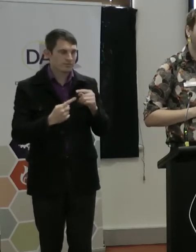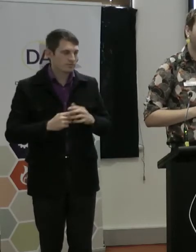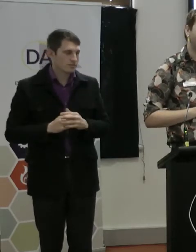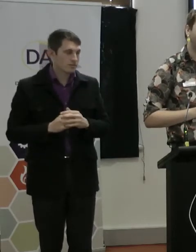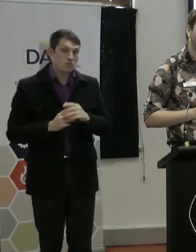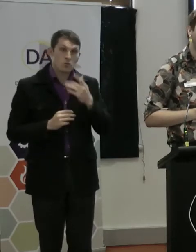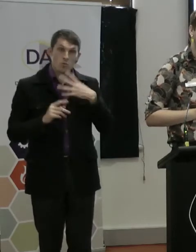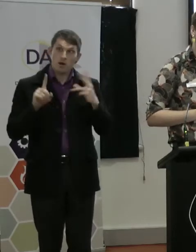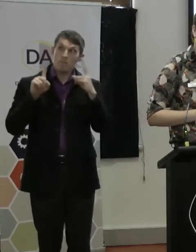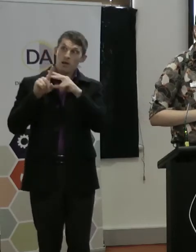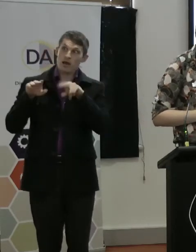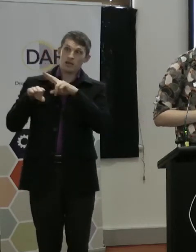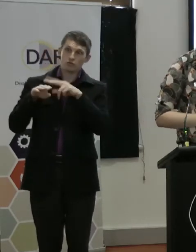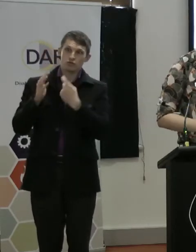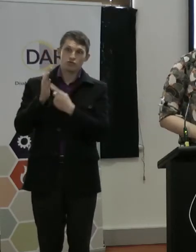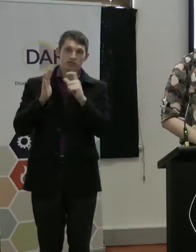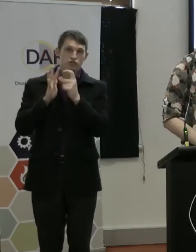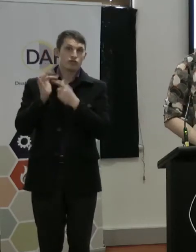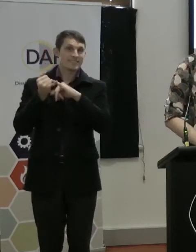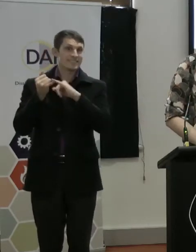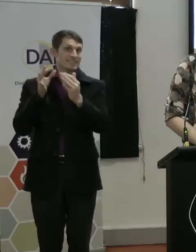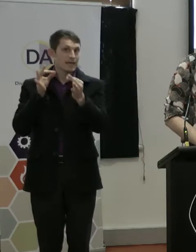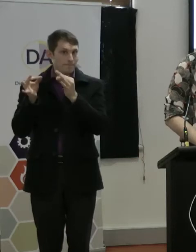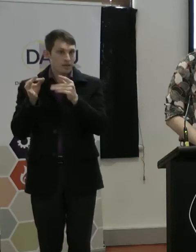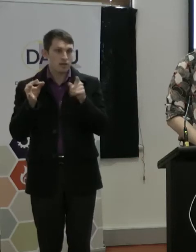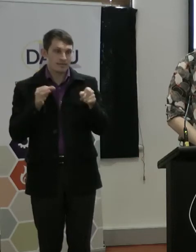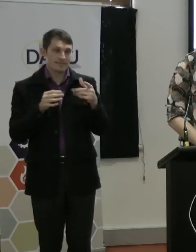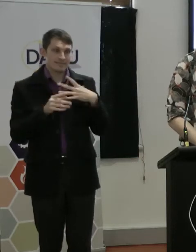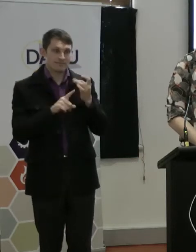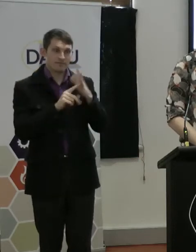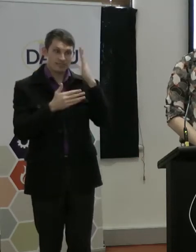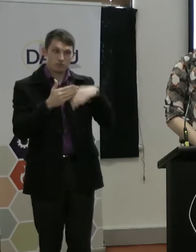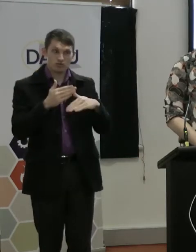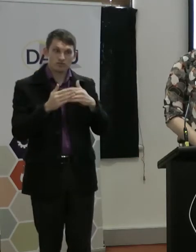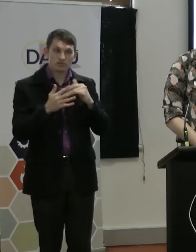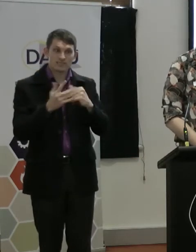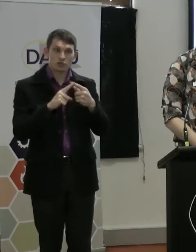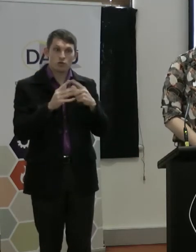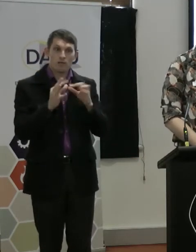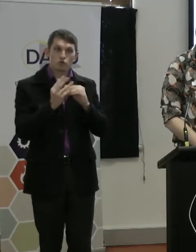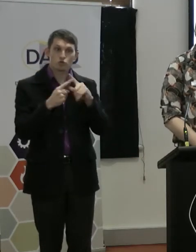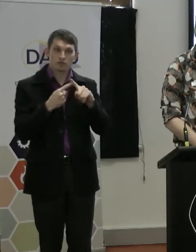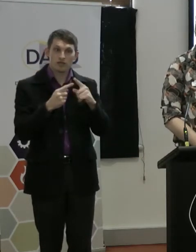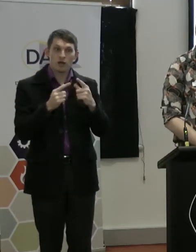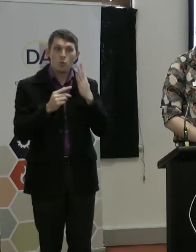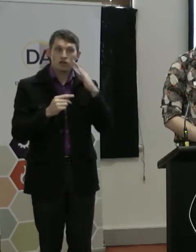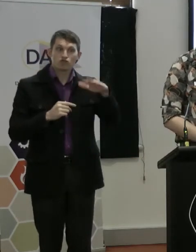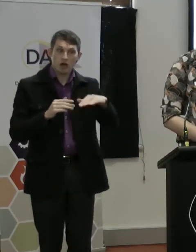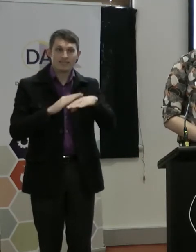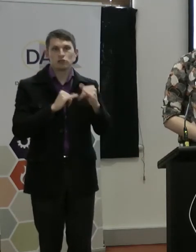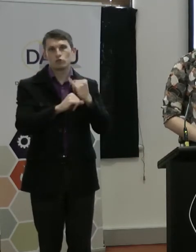apply to the National Redress Scheme, a person needs to have experienced sexual abuse as a child in an institutional context.